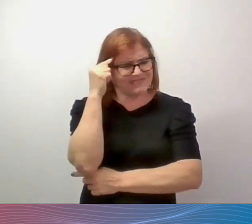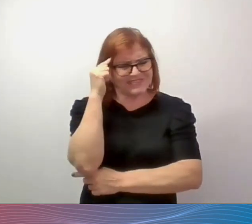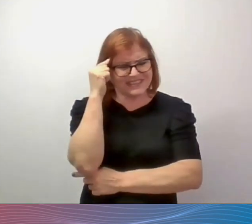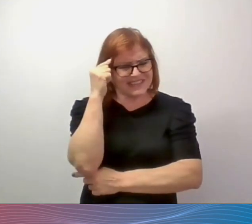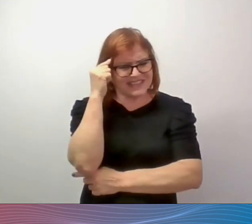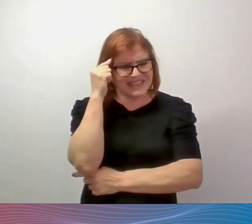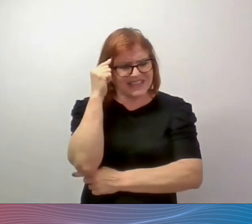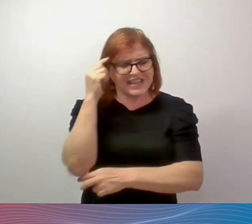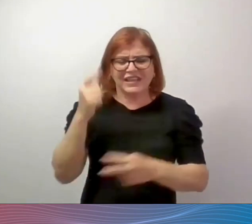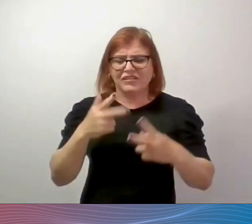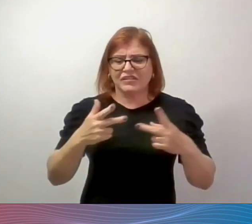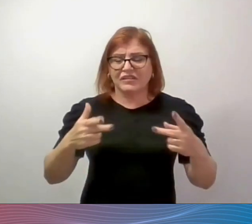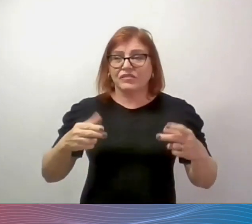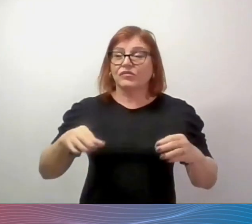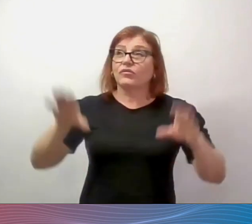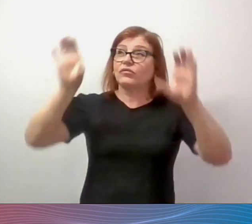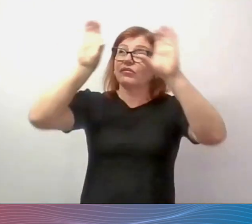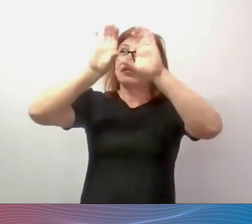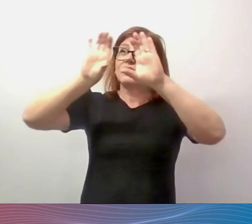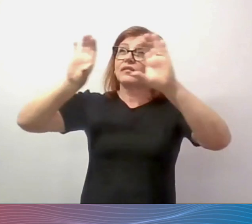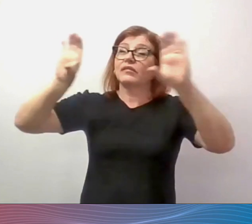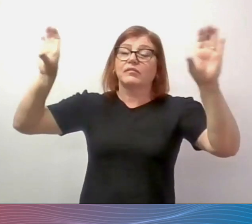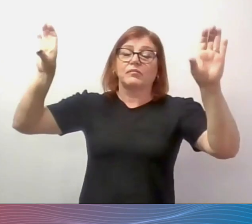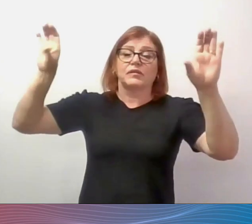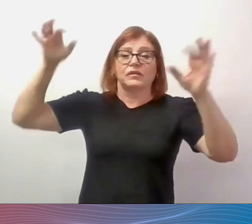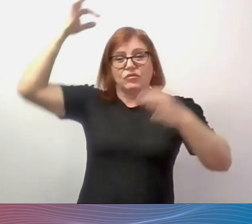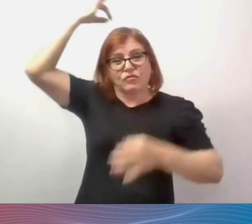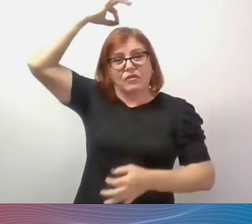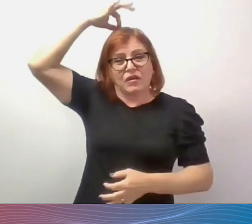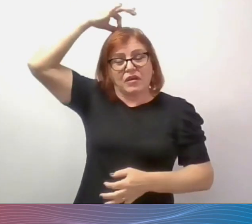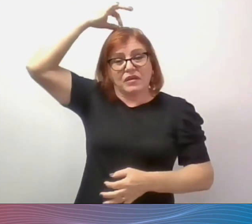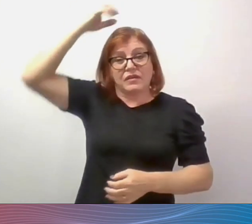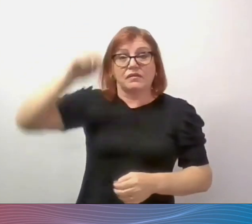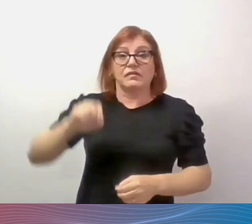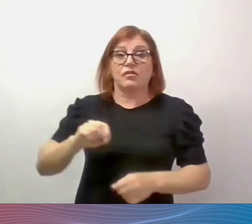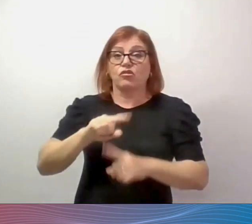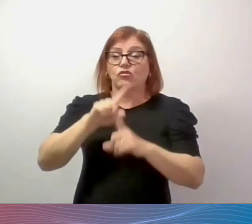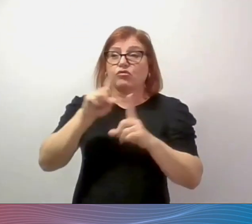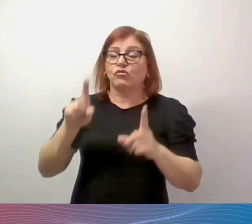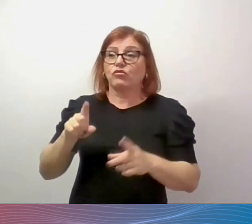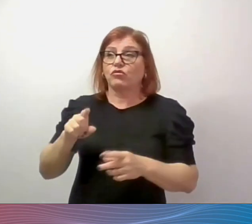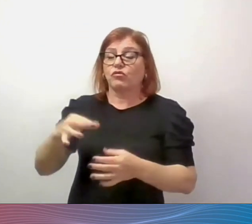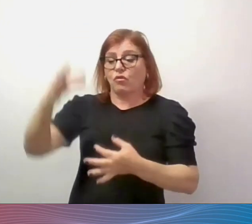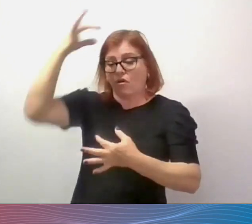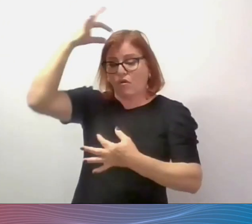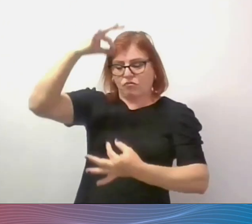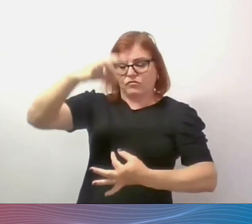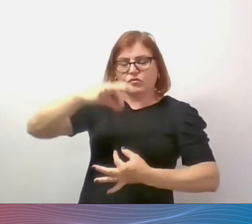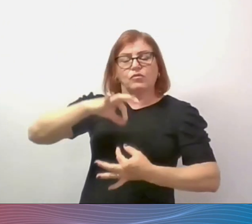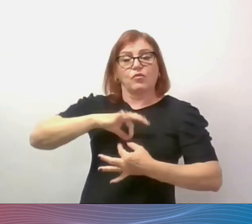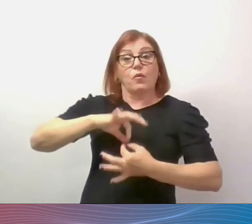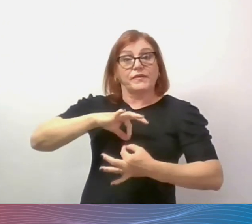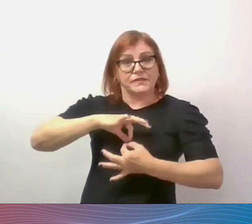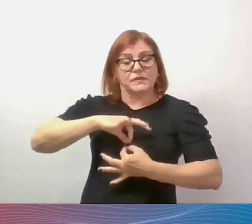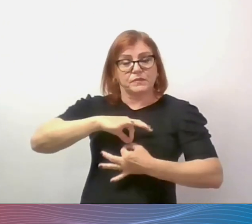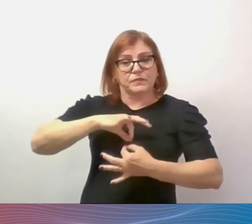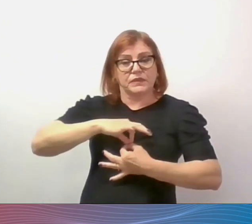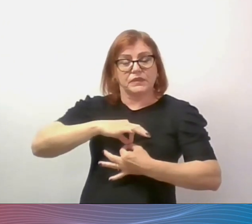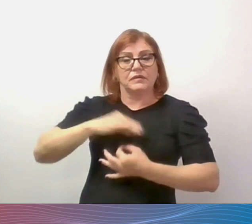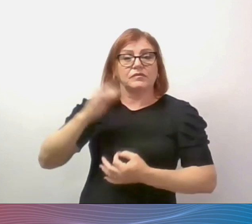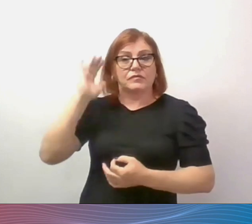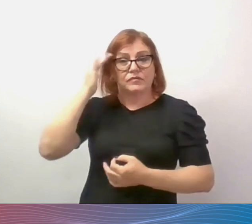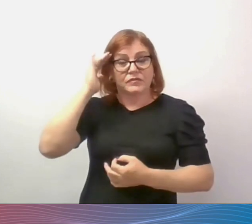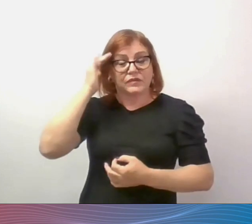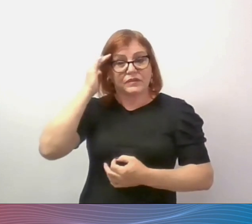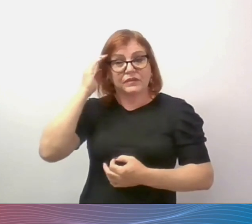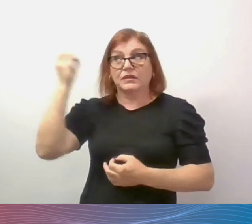receber a graça. Only the inner man is able to receive grace. Que é o homem interior, é o homem que